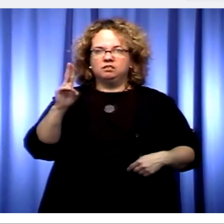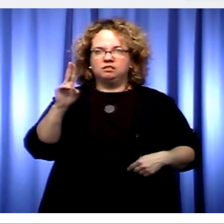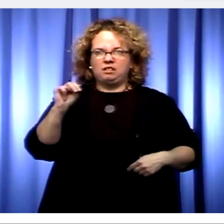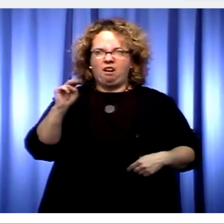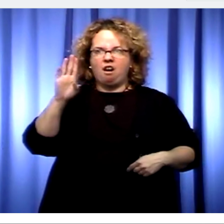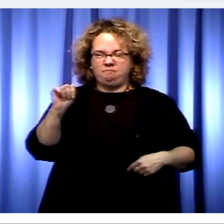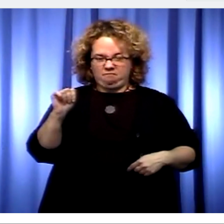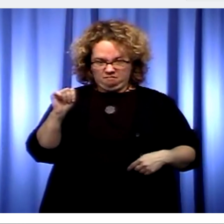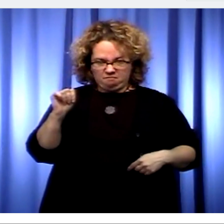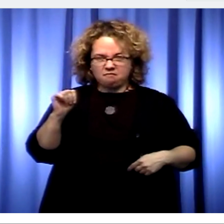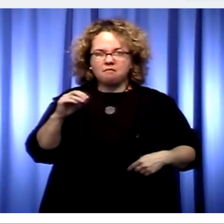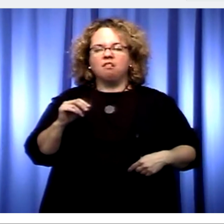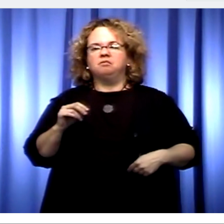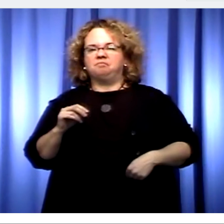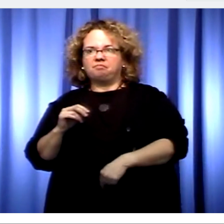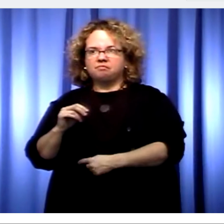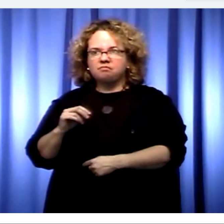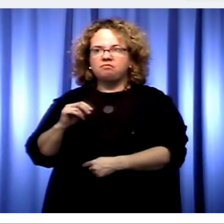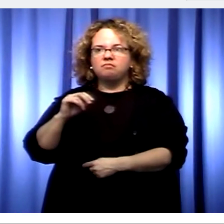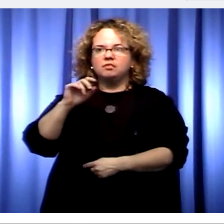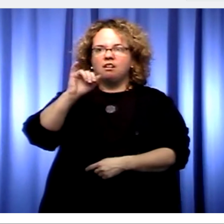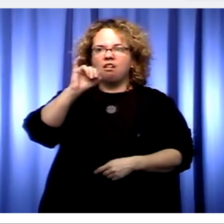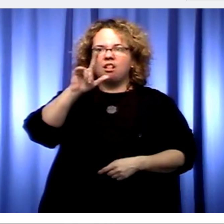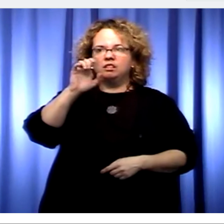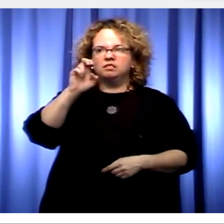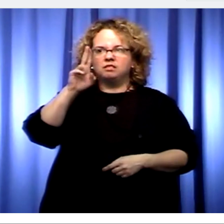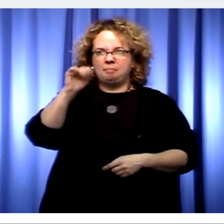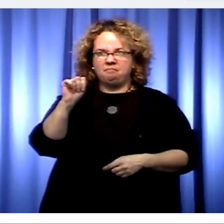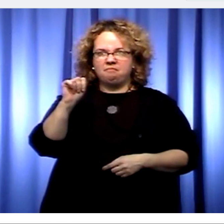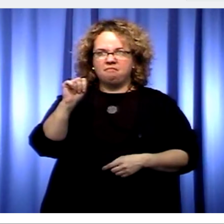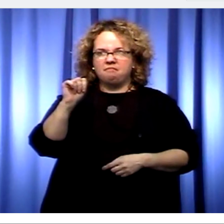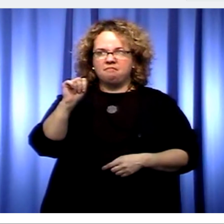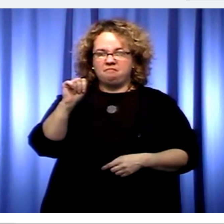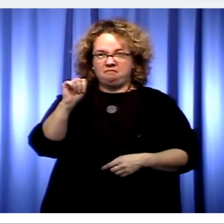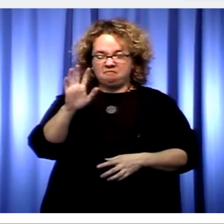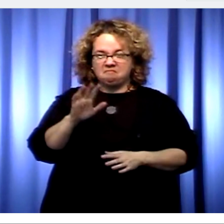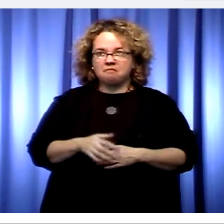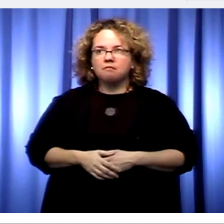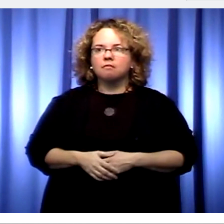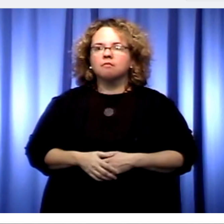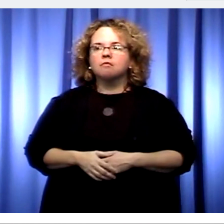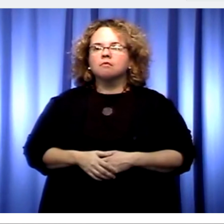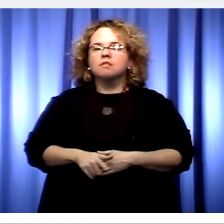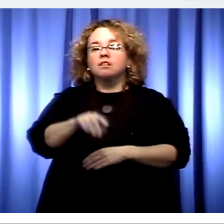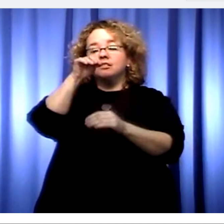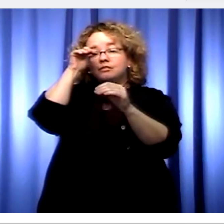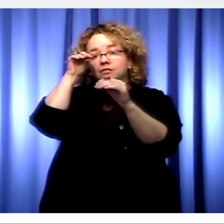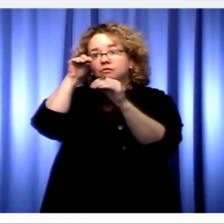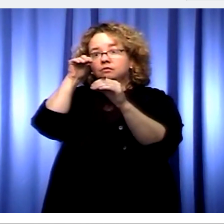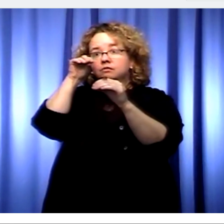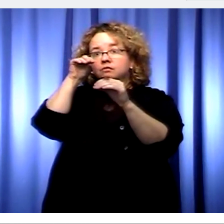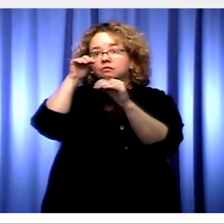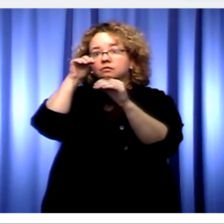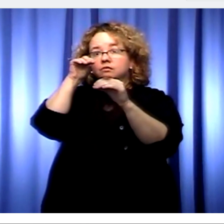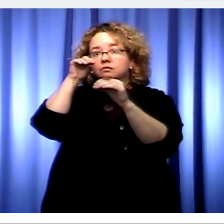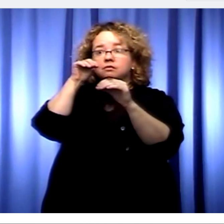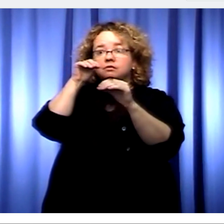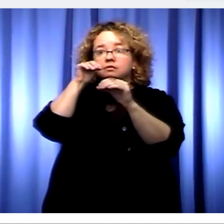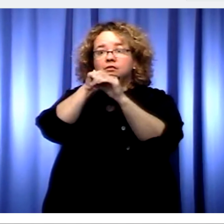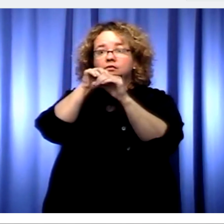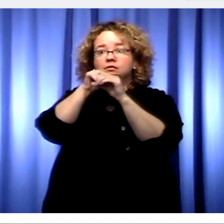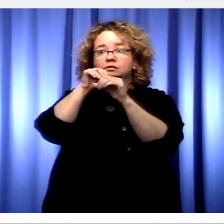Your small intestine has something called the duodenum as well as the jejunum, and those are helpful as well